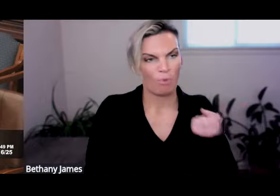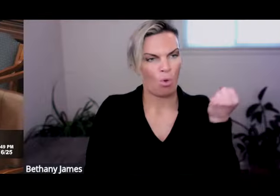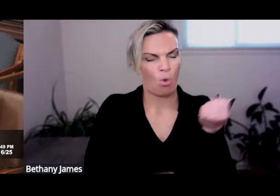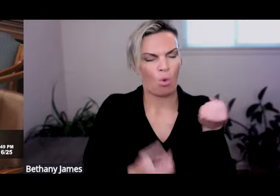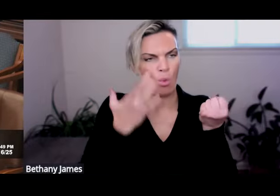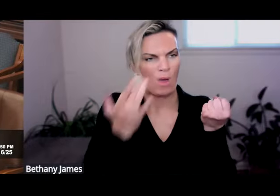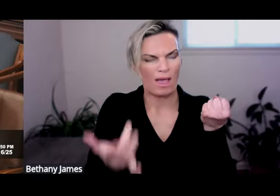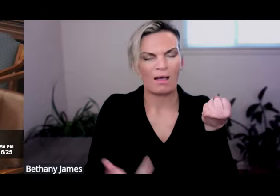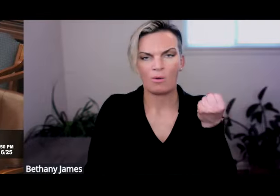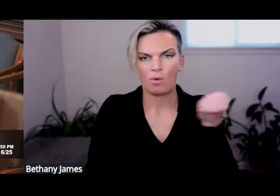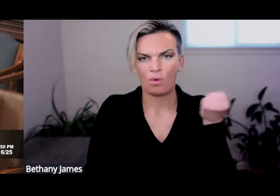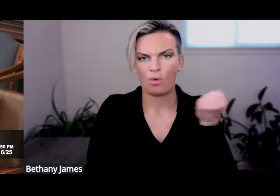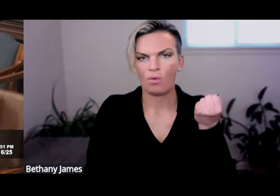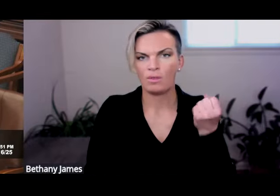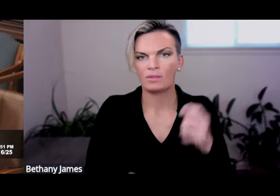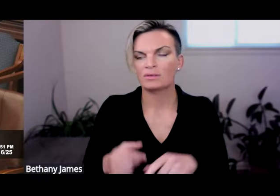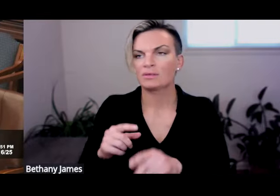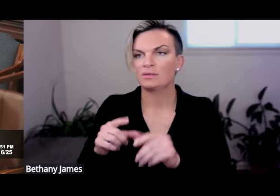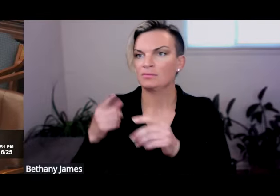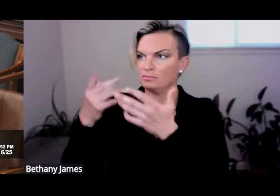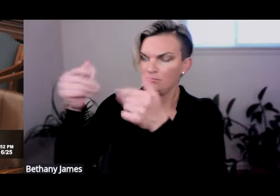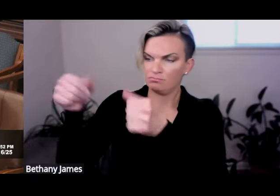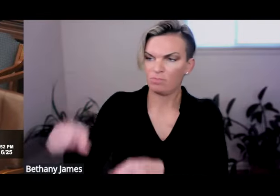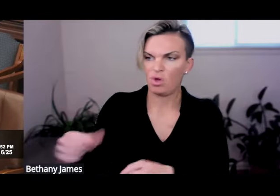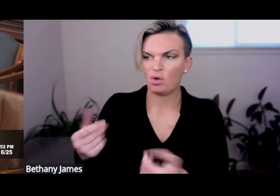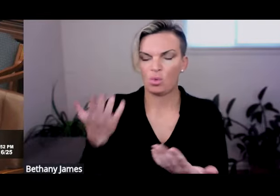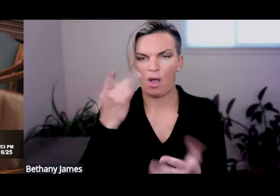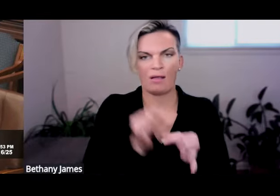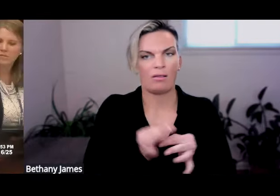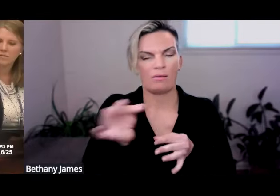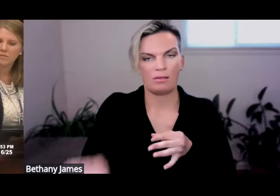not sure that's a legitimate question, but I'm asking it.